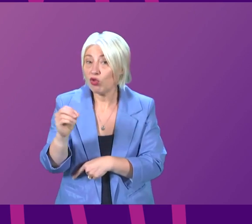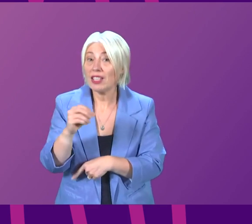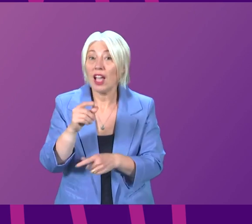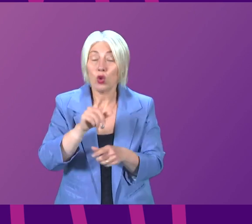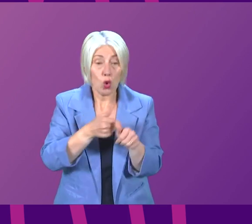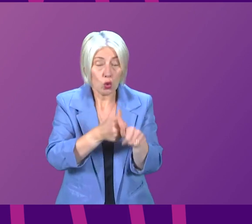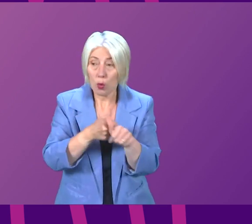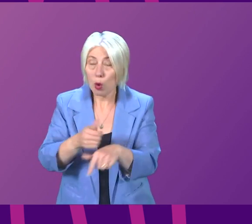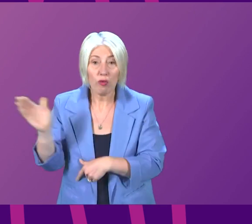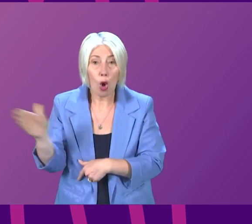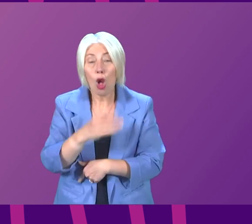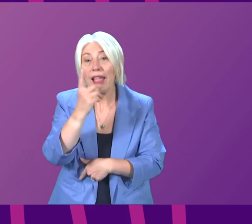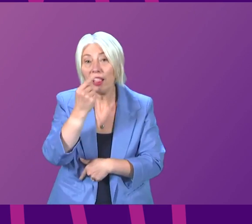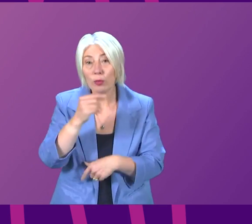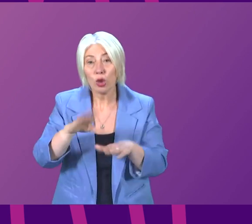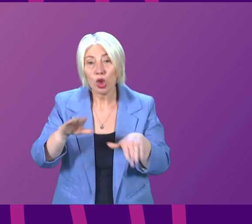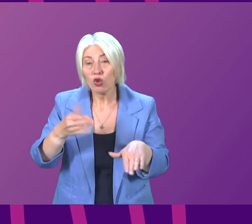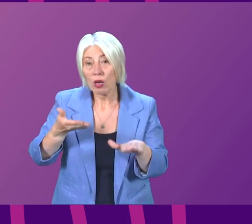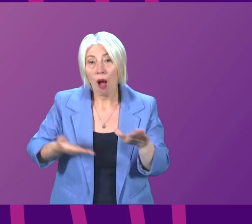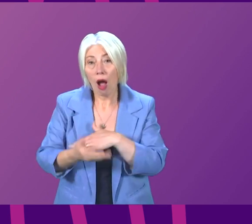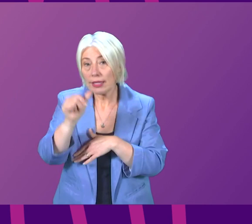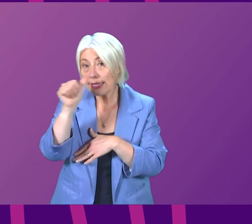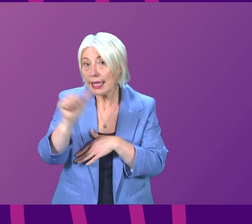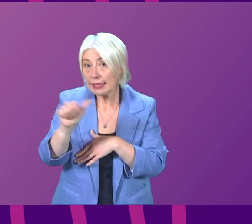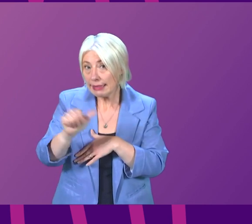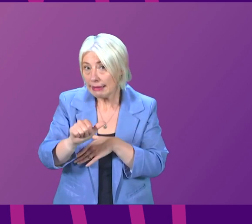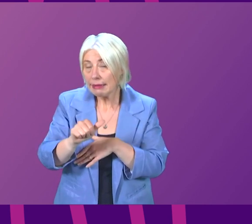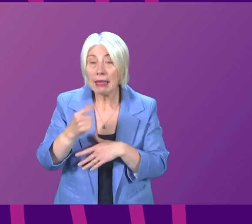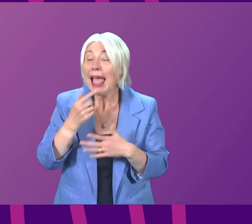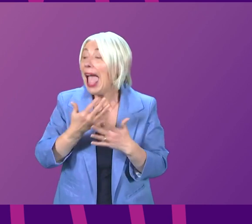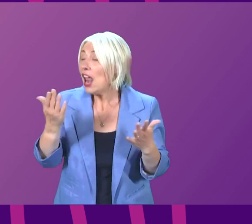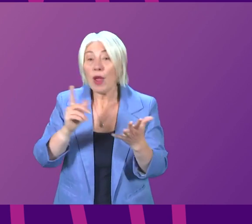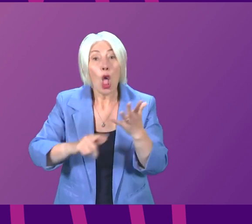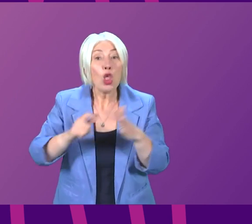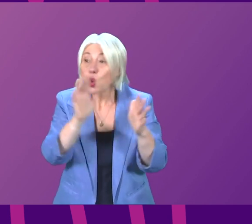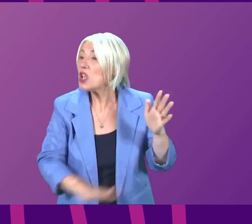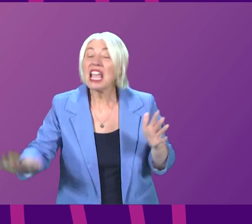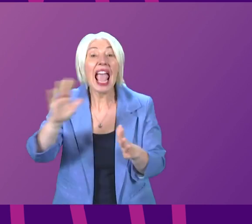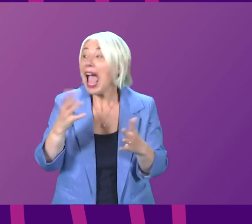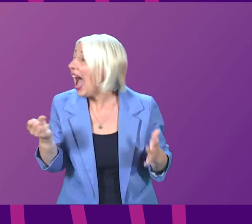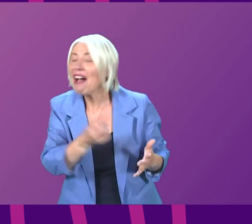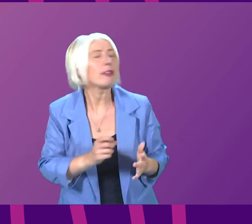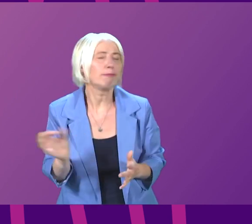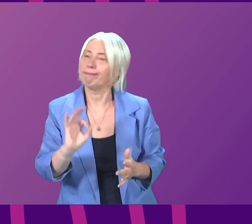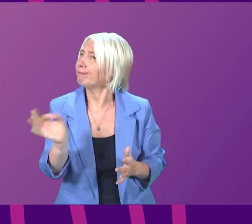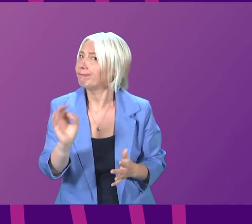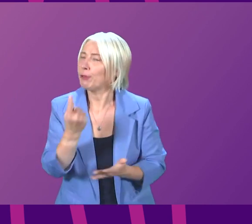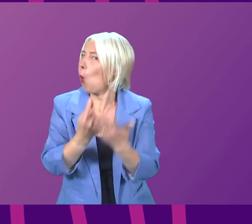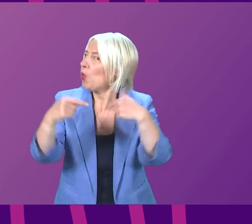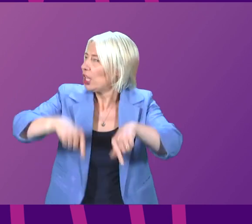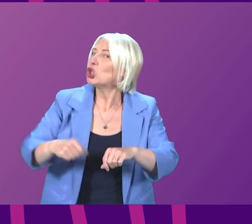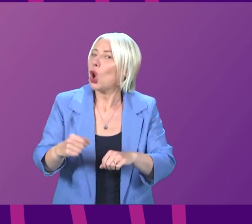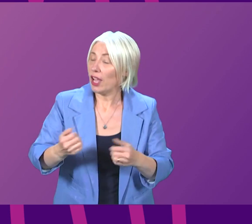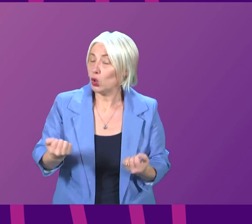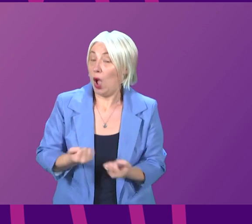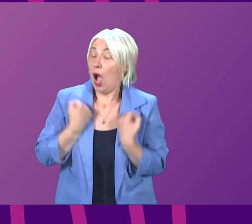for every eligible child under the age of 16. Again, that doesn't exist anywhere else in the UK. We are using our powers, and we will